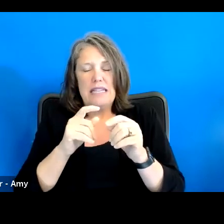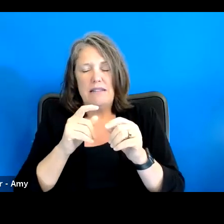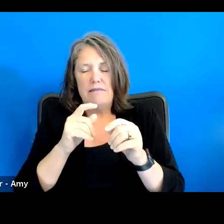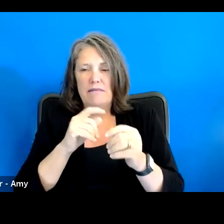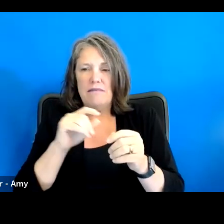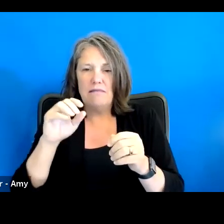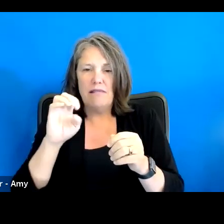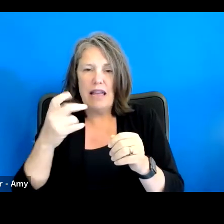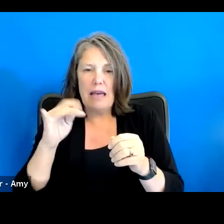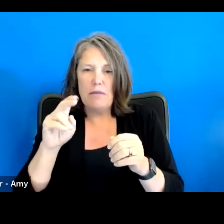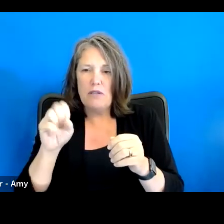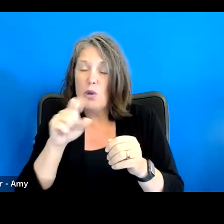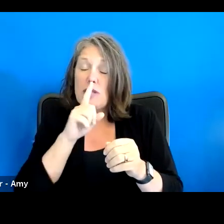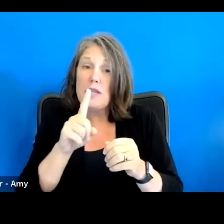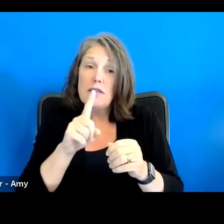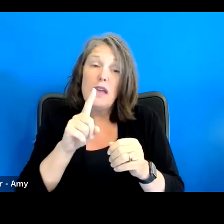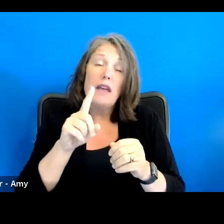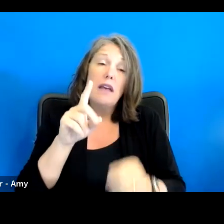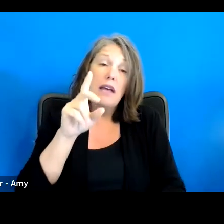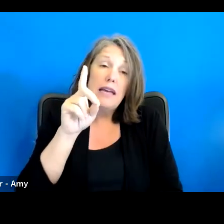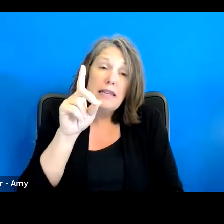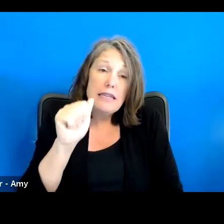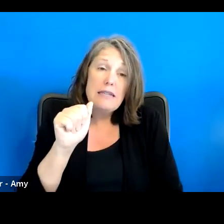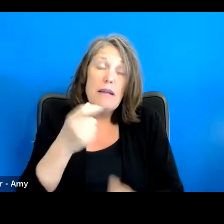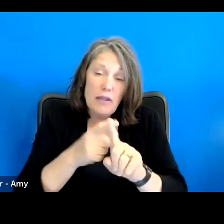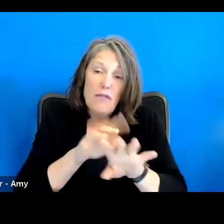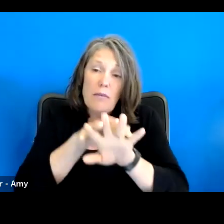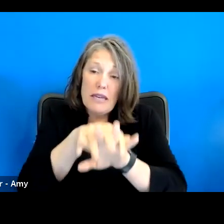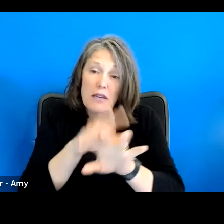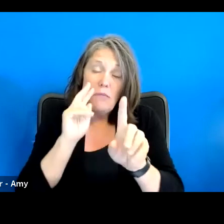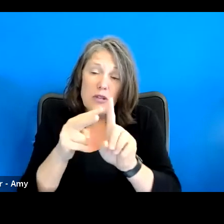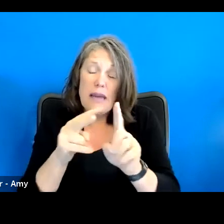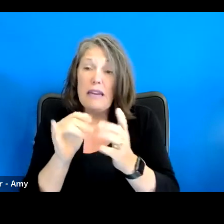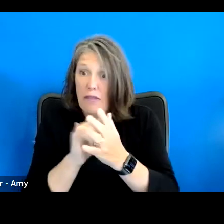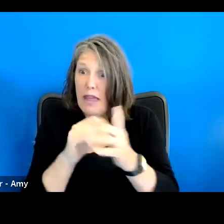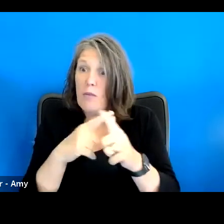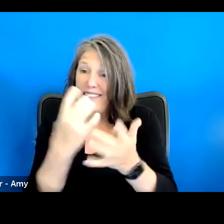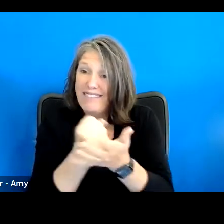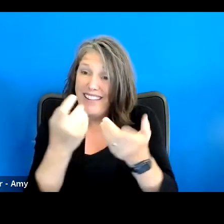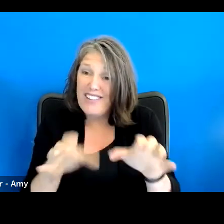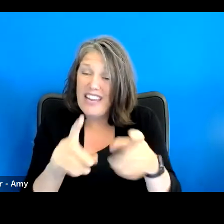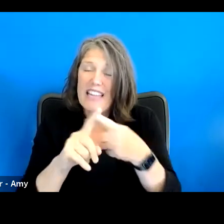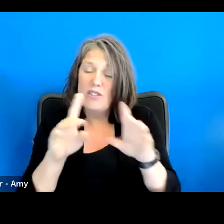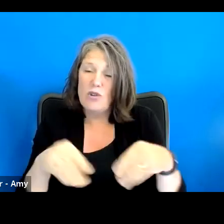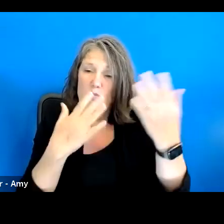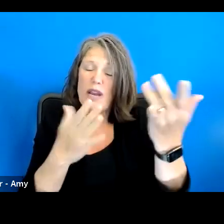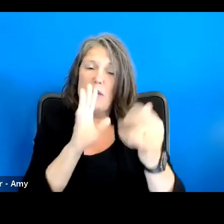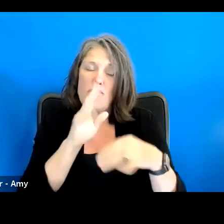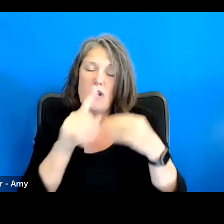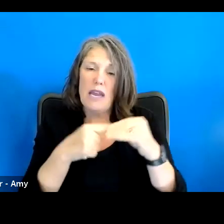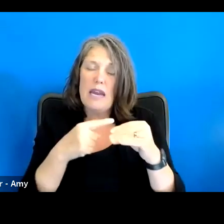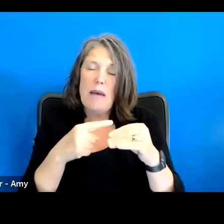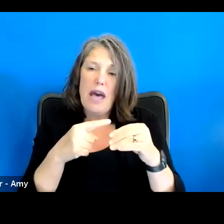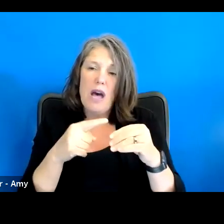an Indigenous Perspective, the conversation kind of led to a chance for me to bring up talking about